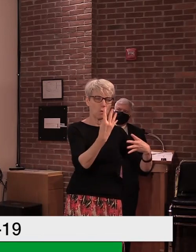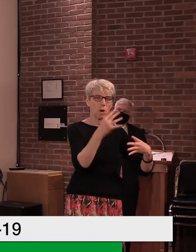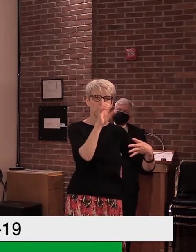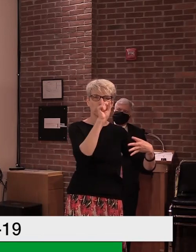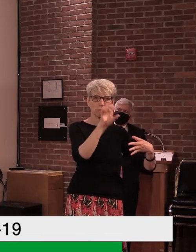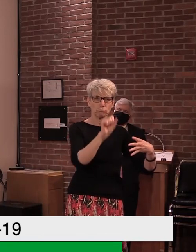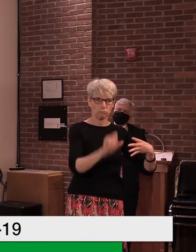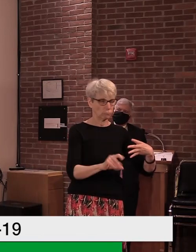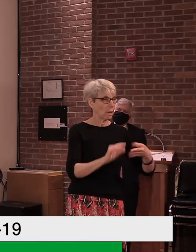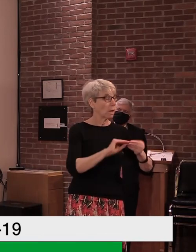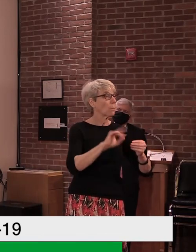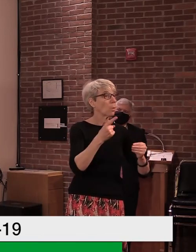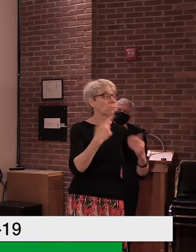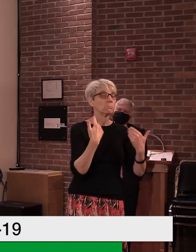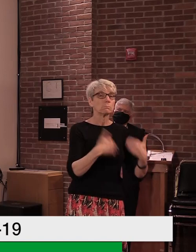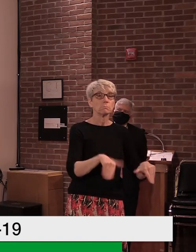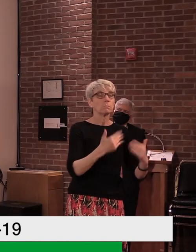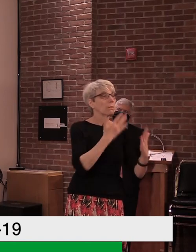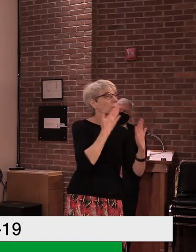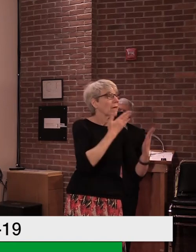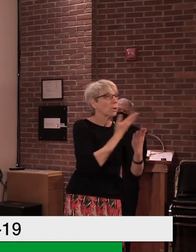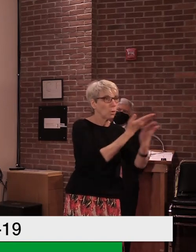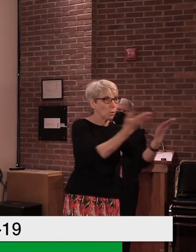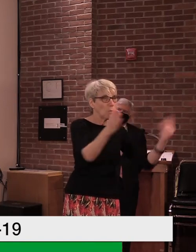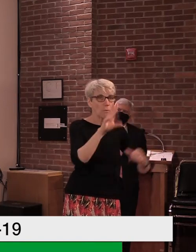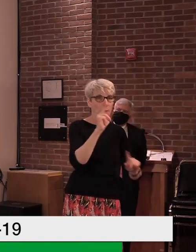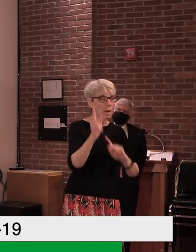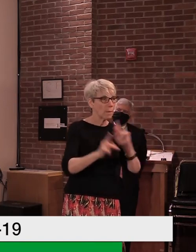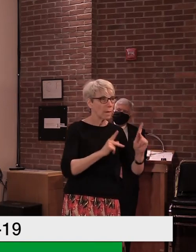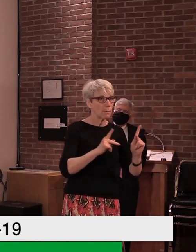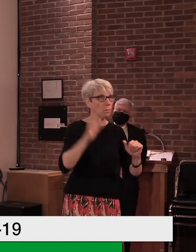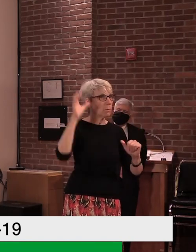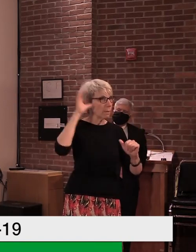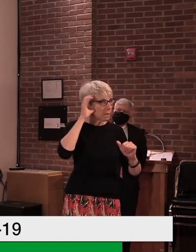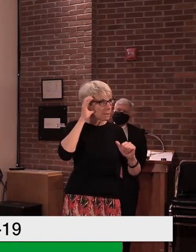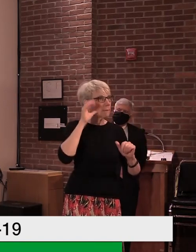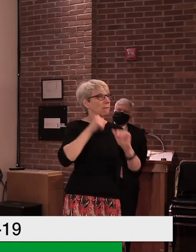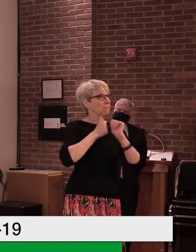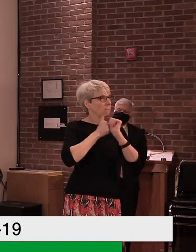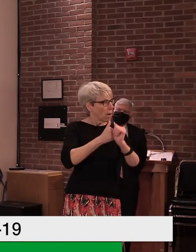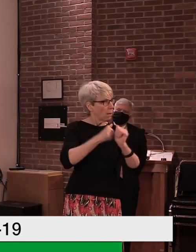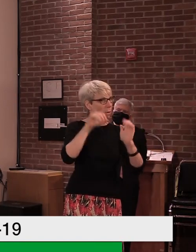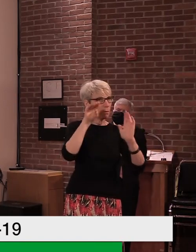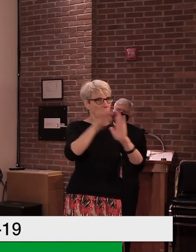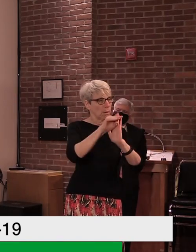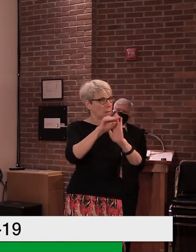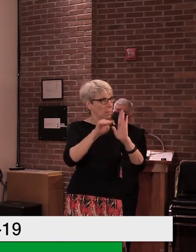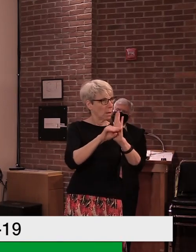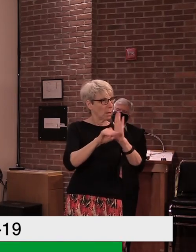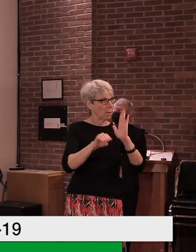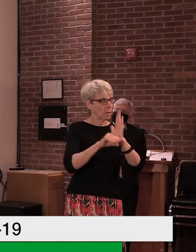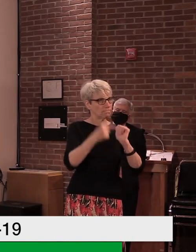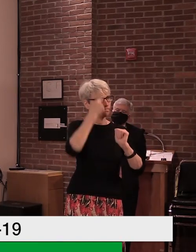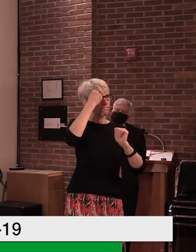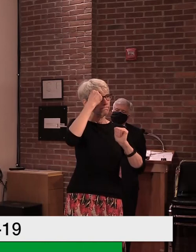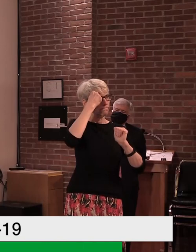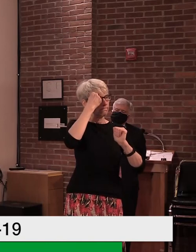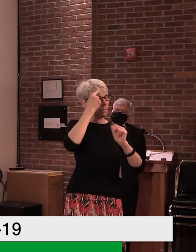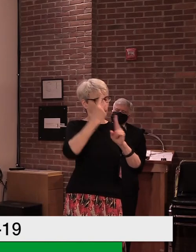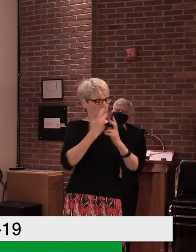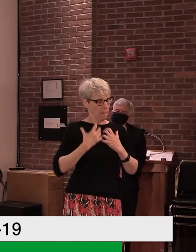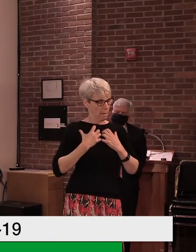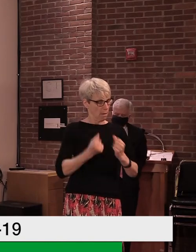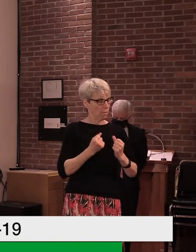foremost is Vermonters' cooperation and compliance and their prioritization of health,